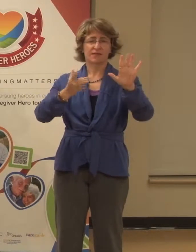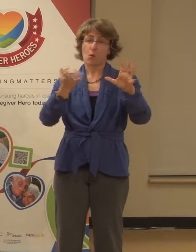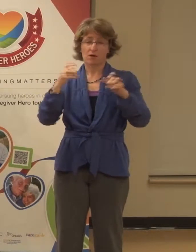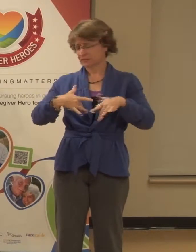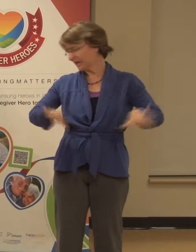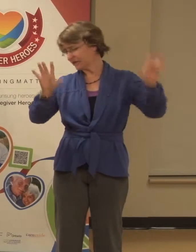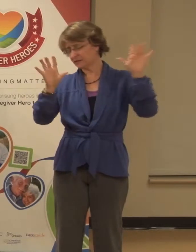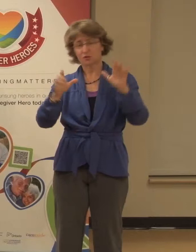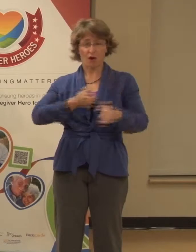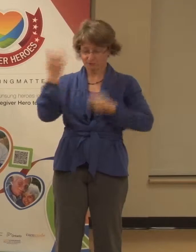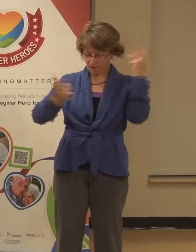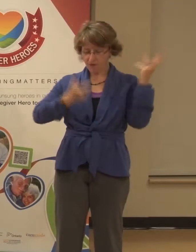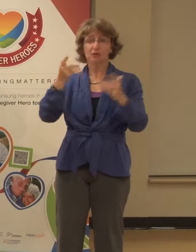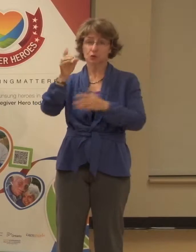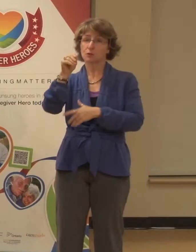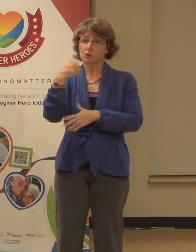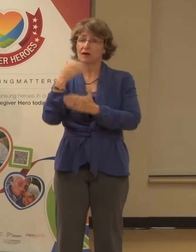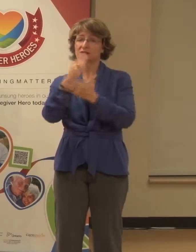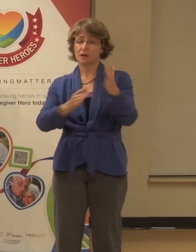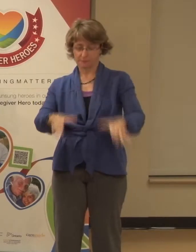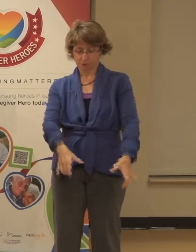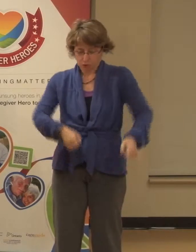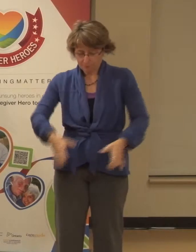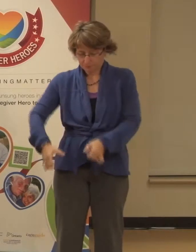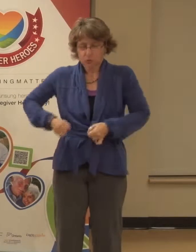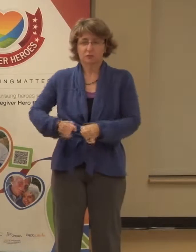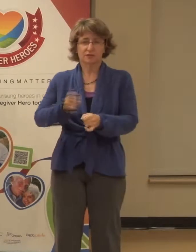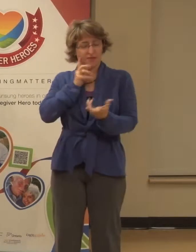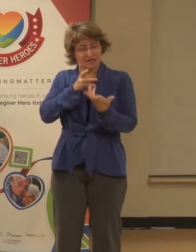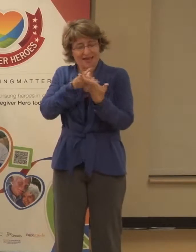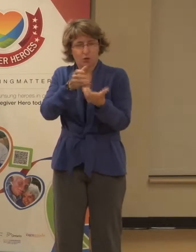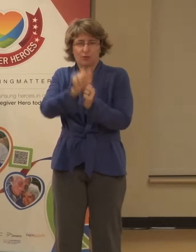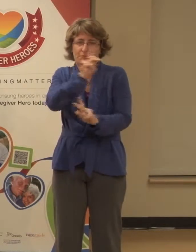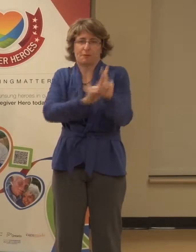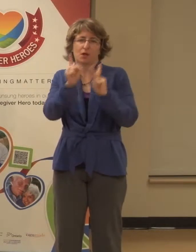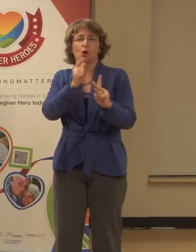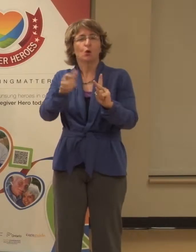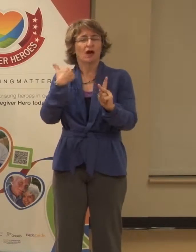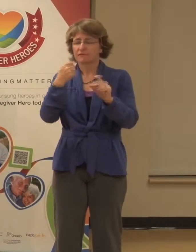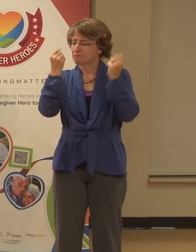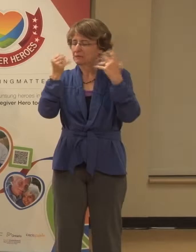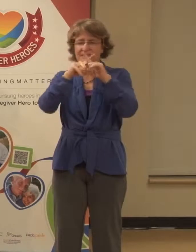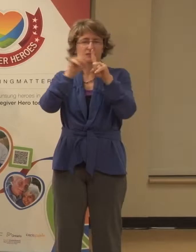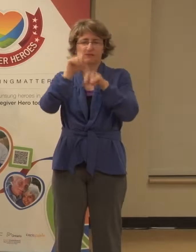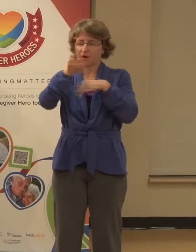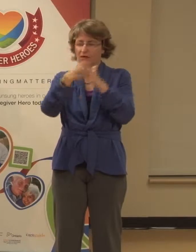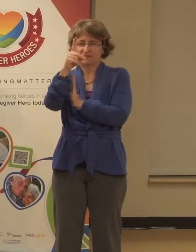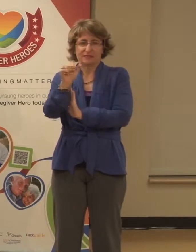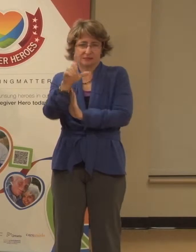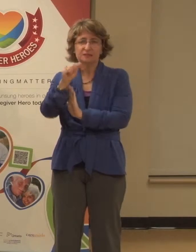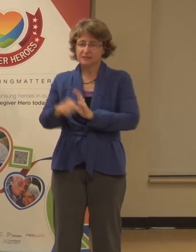best thing to do. So we've got jumpsuits that actually cater to people with all kinds of disabilities.